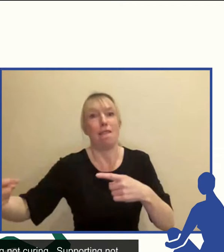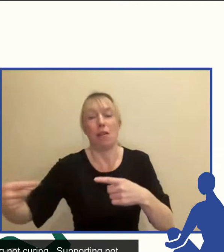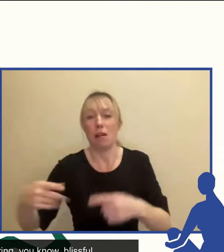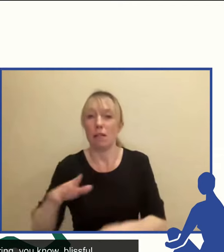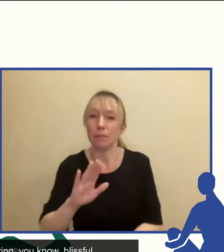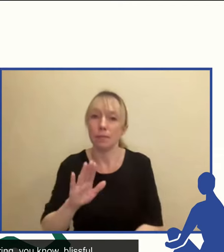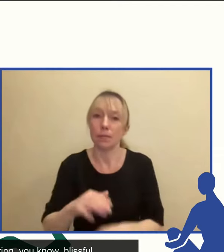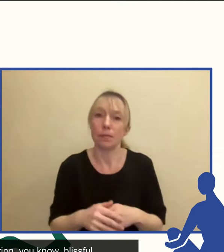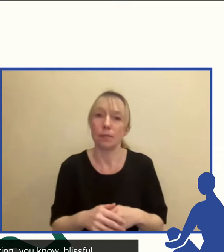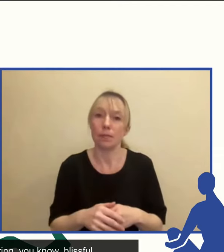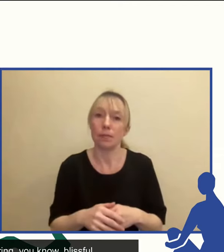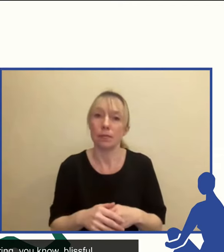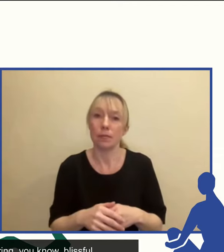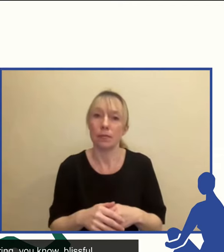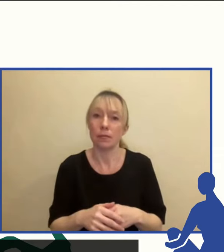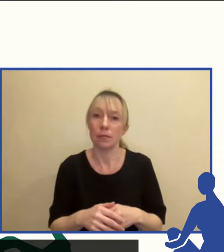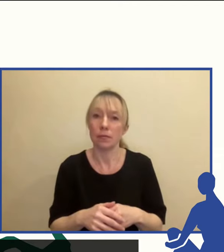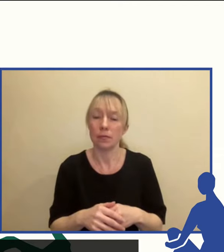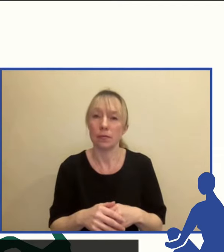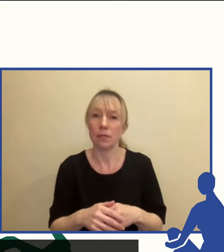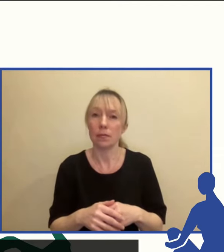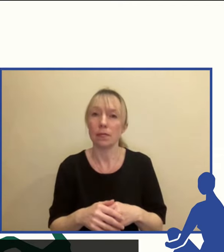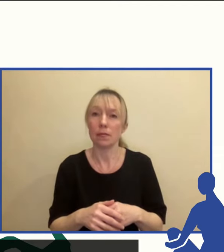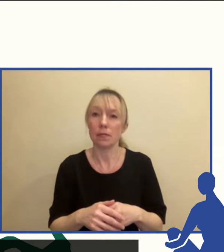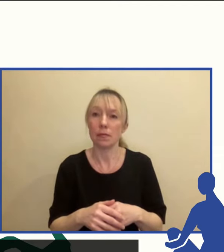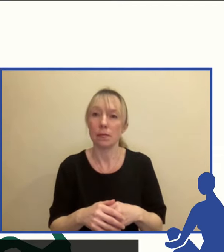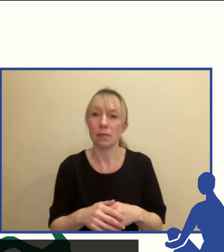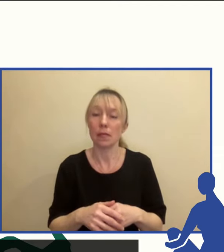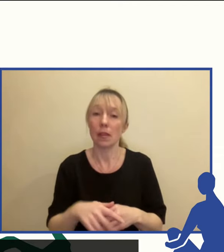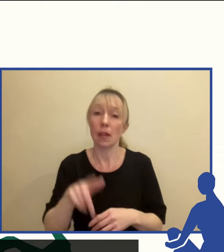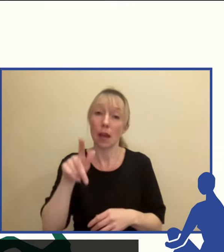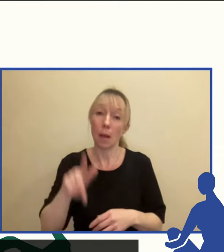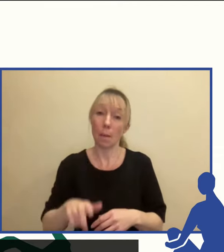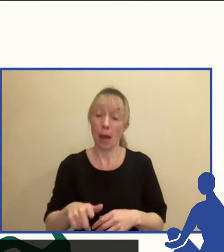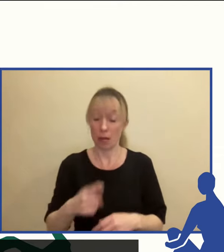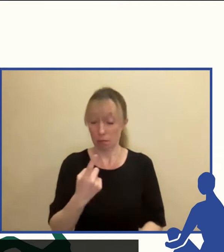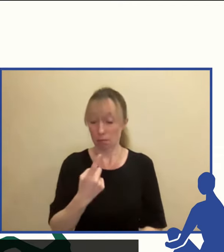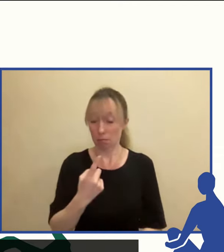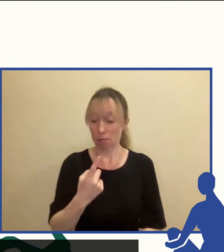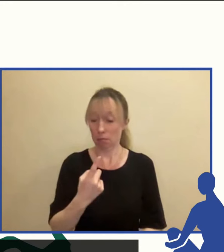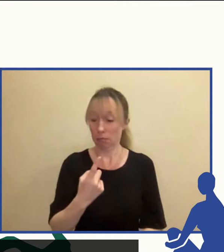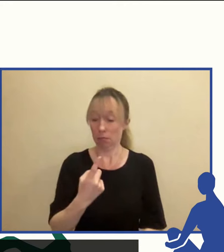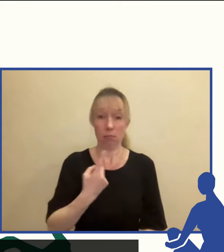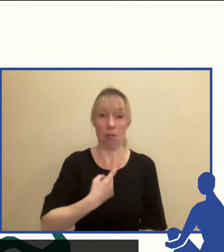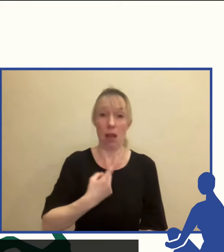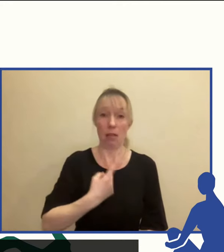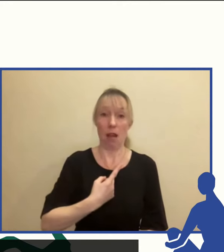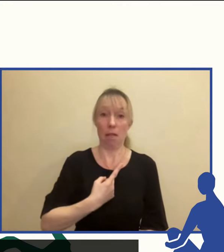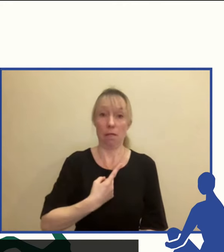So as someone who has been living with a chronic lung condition,